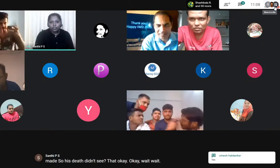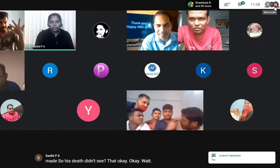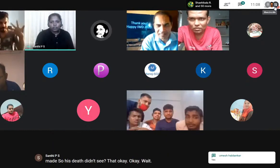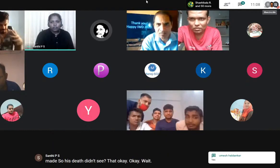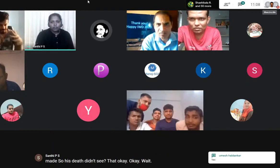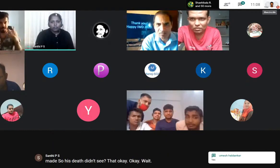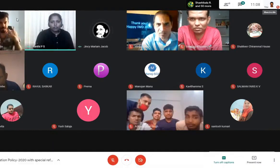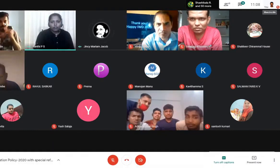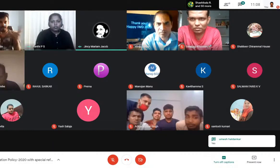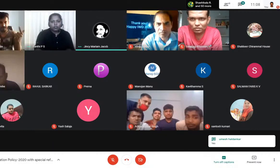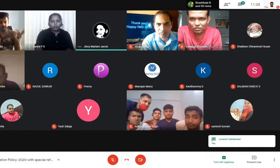Utkarsh.